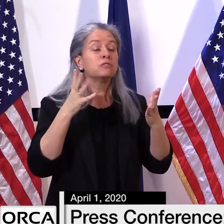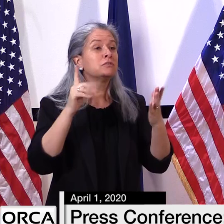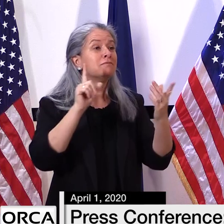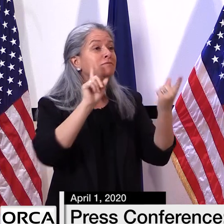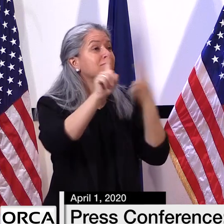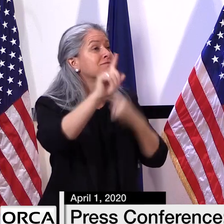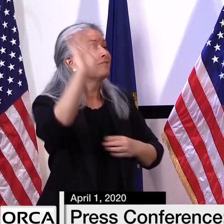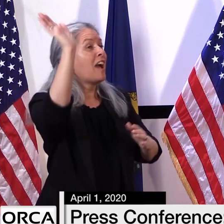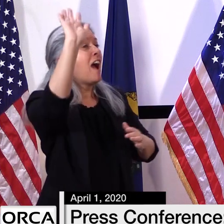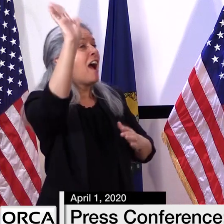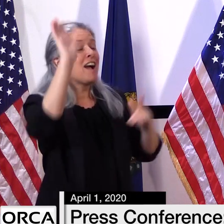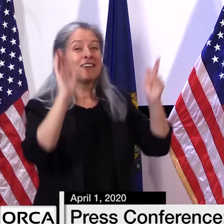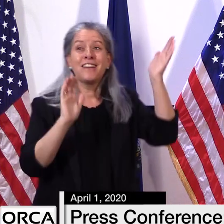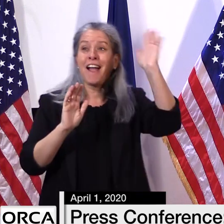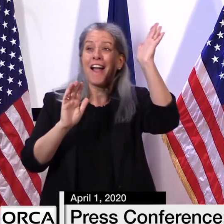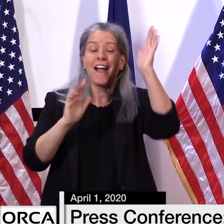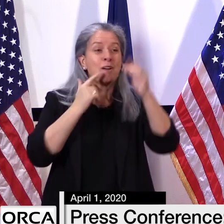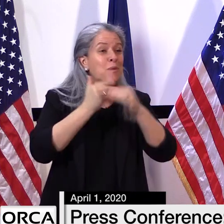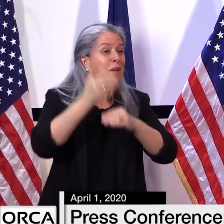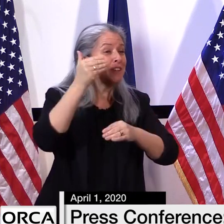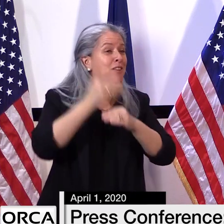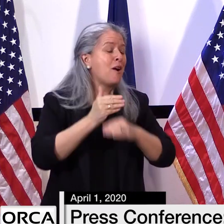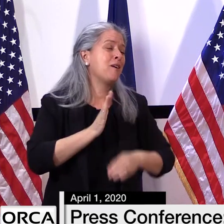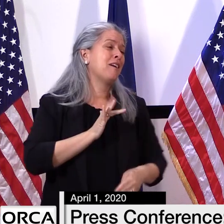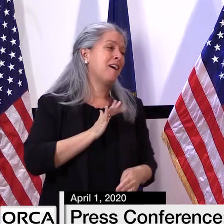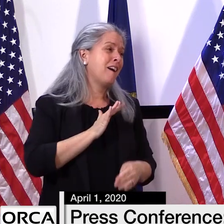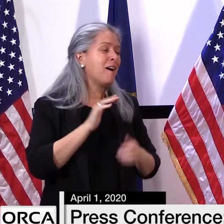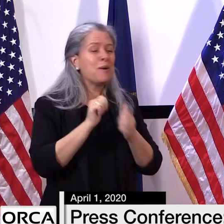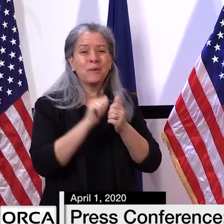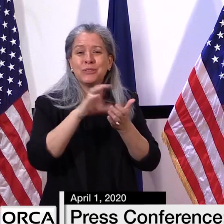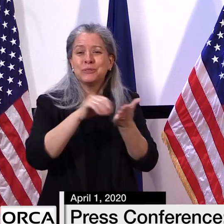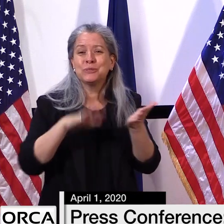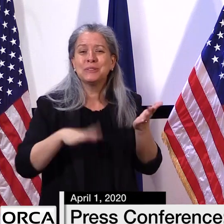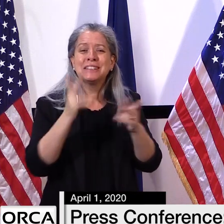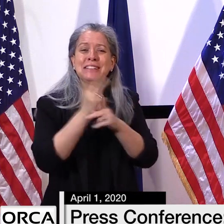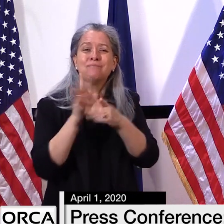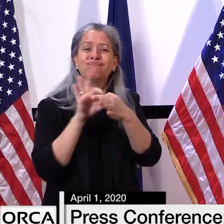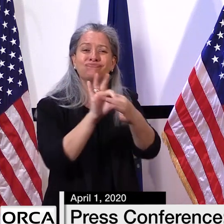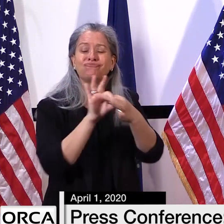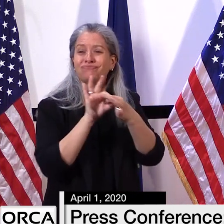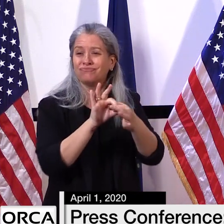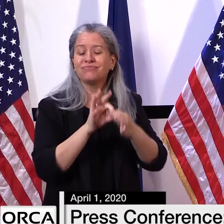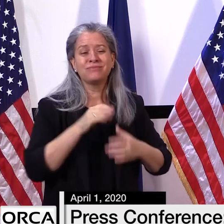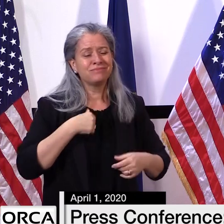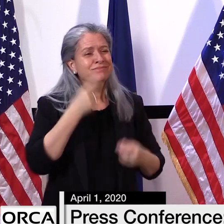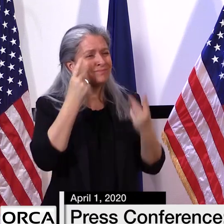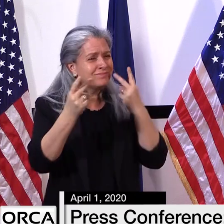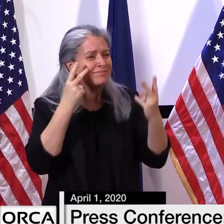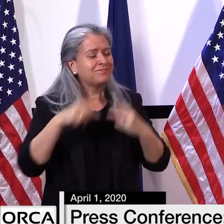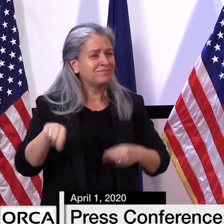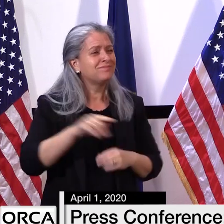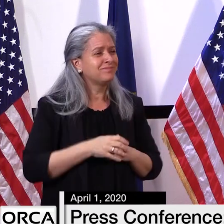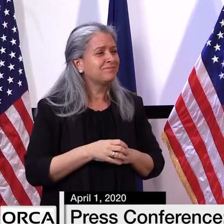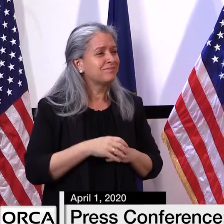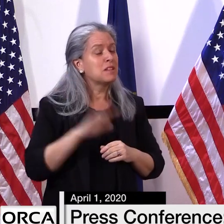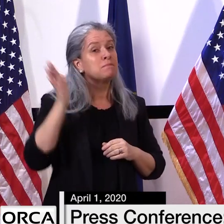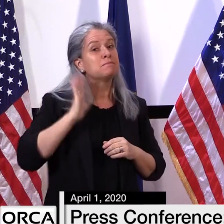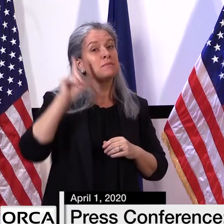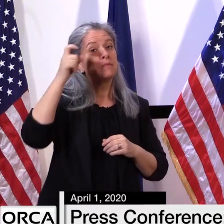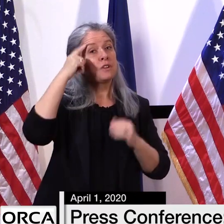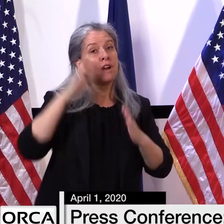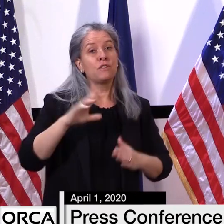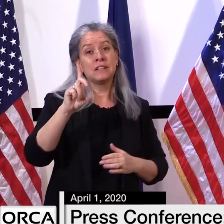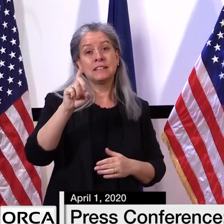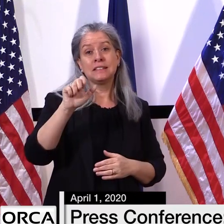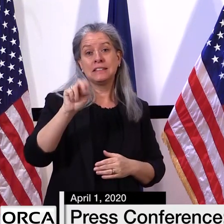a connection with their students. Governor Dean Davis once said, "Vermonters have always had a strong